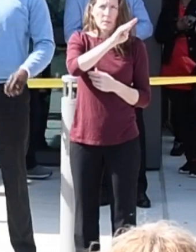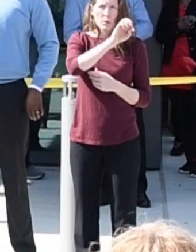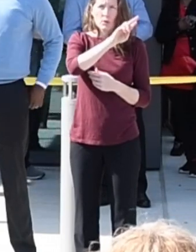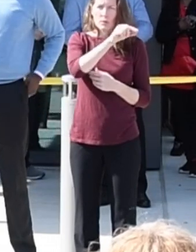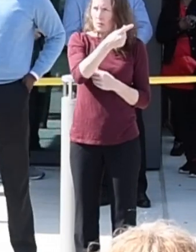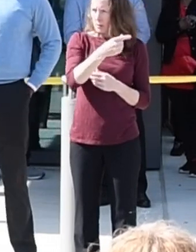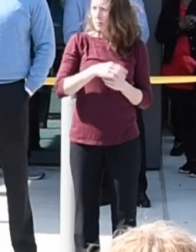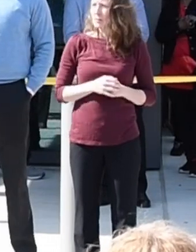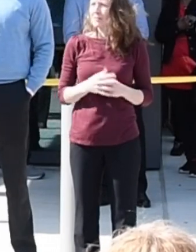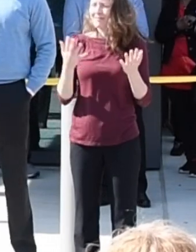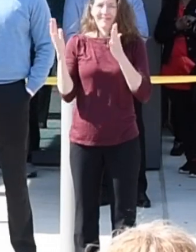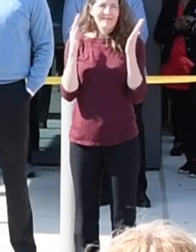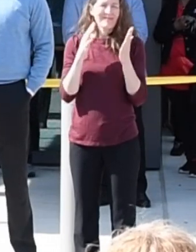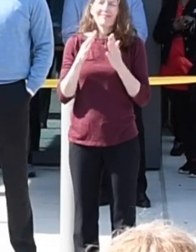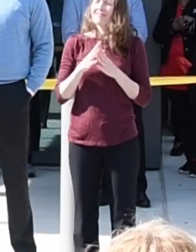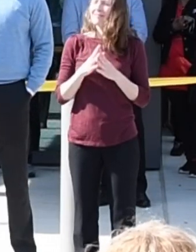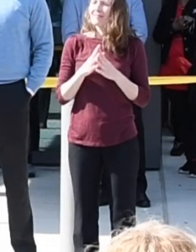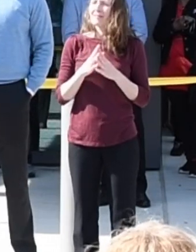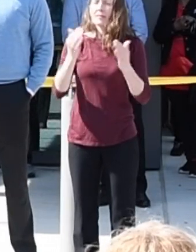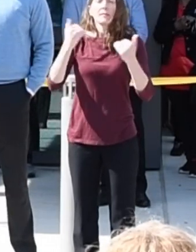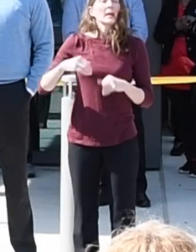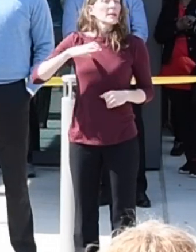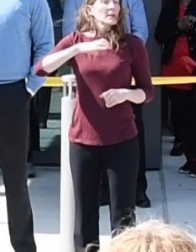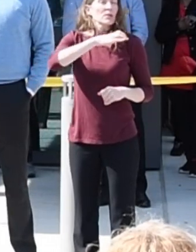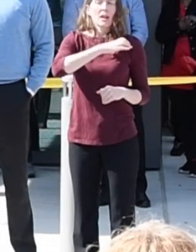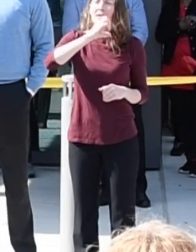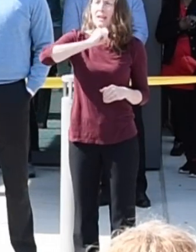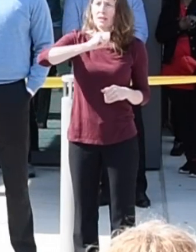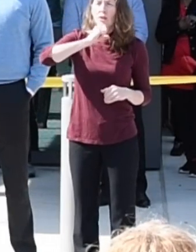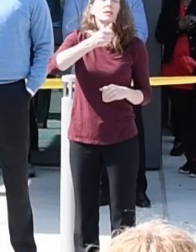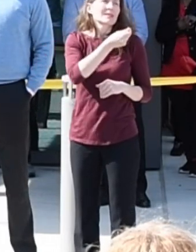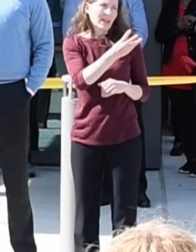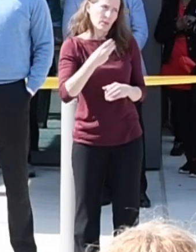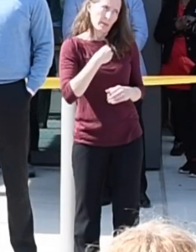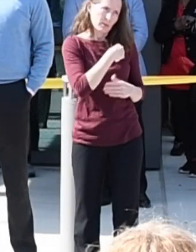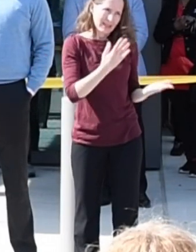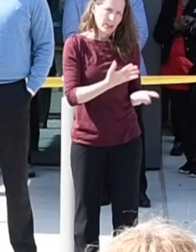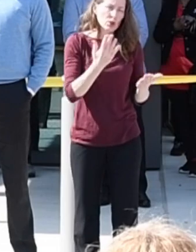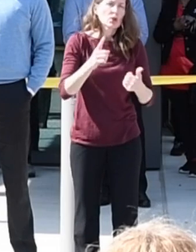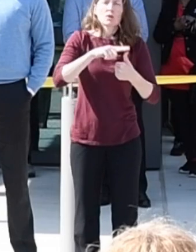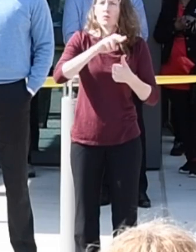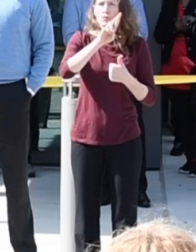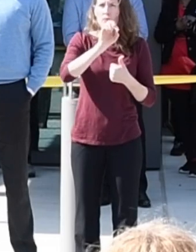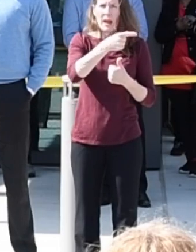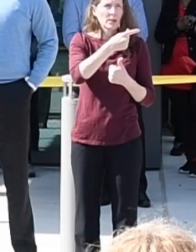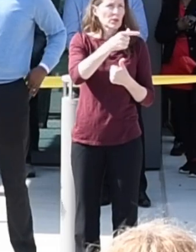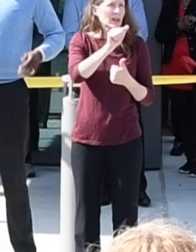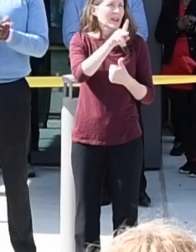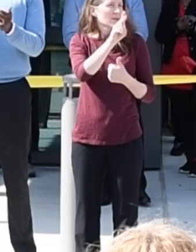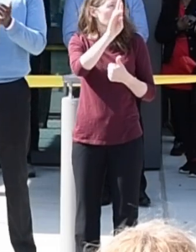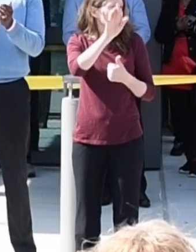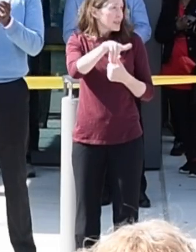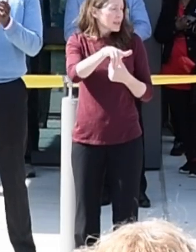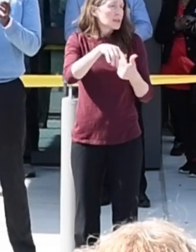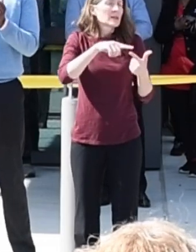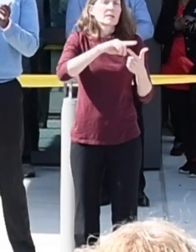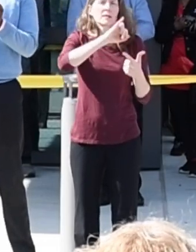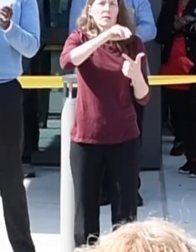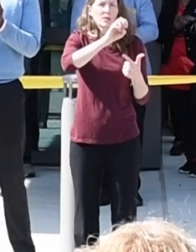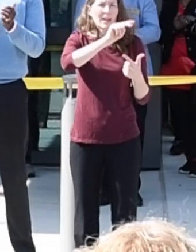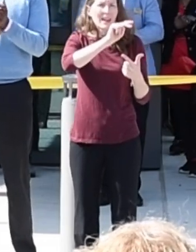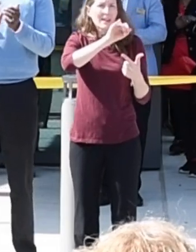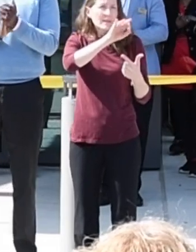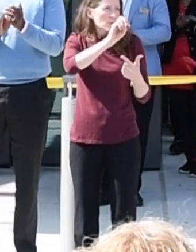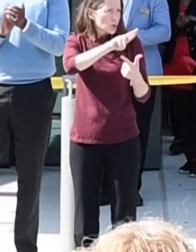We have the Commission on Aging, several members. I'll start off with Reg Avery, he's the chair. Jennifer